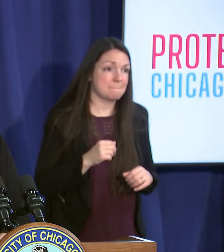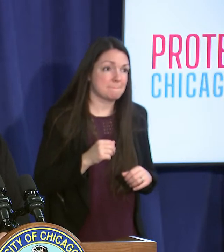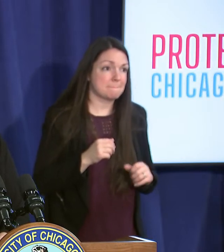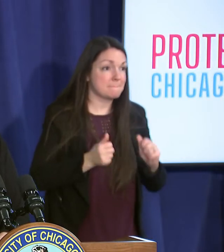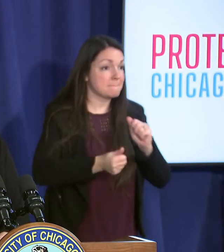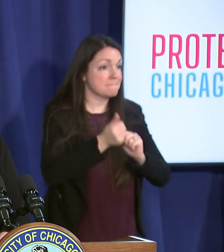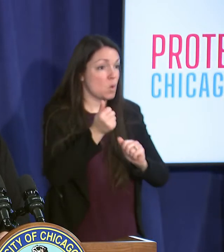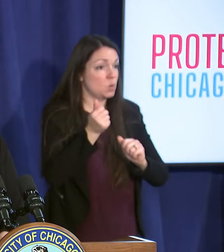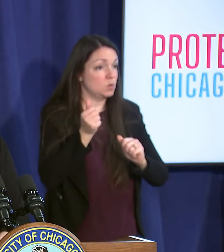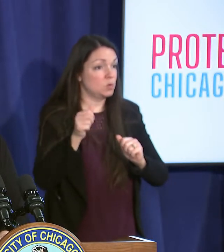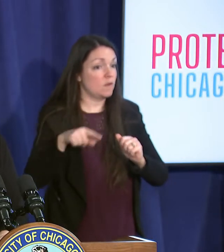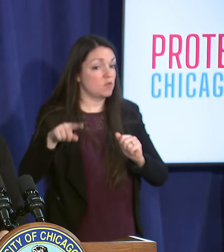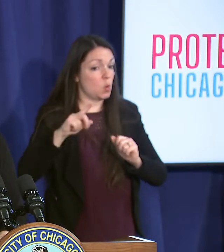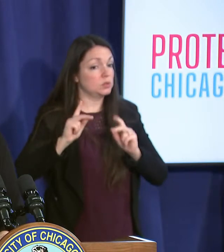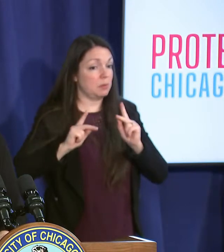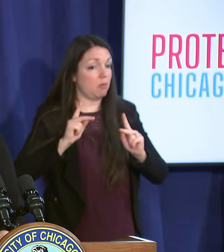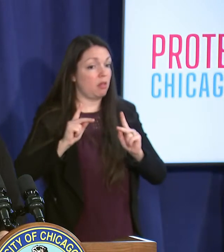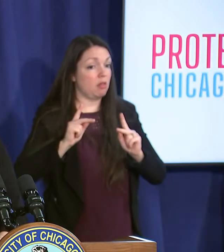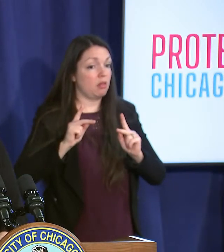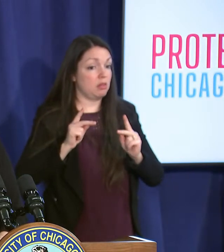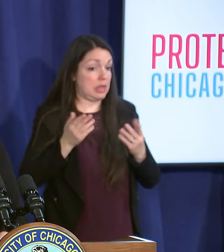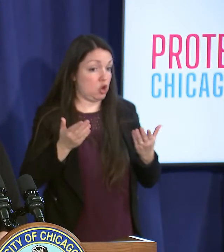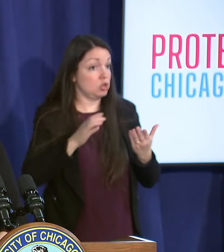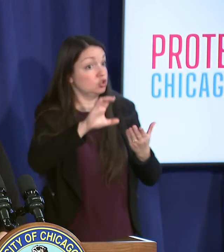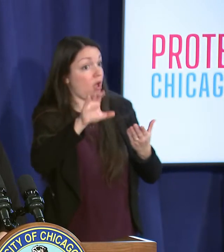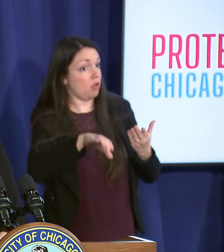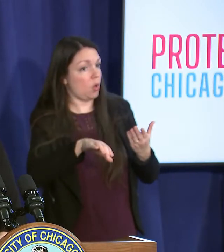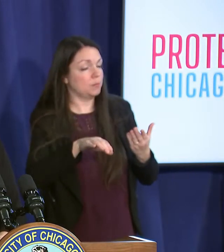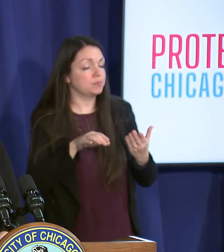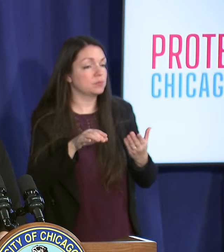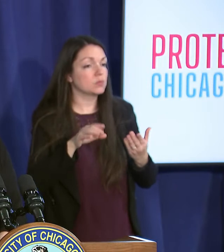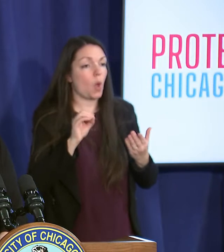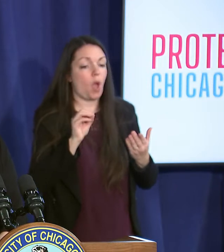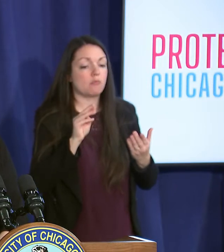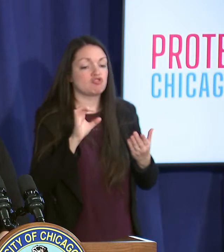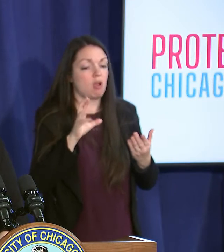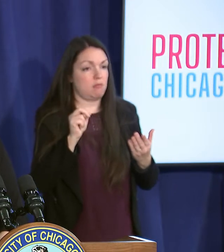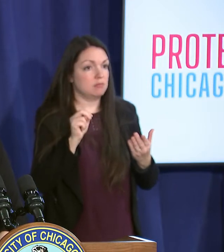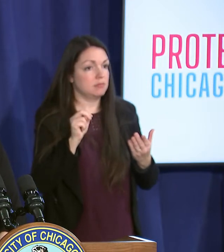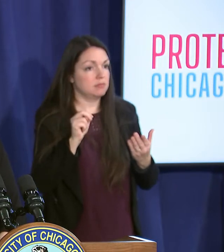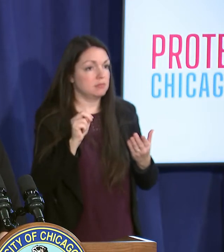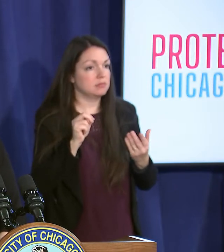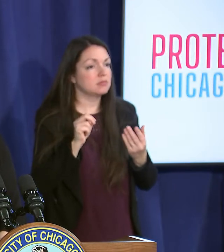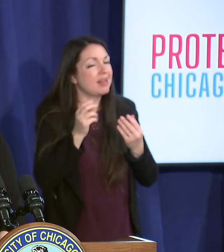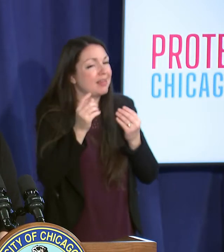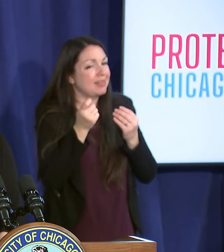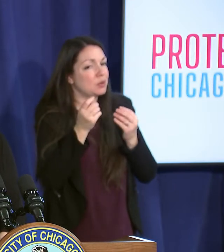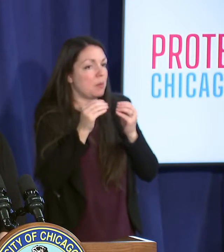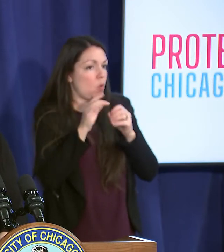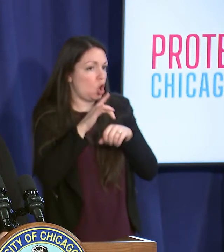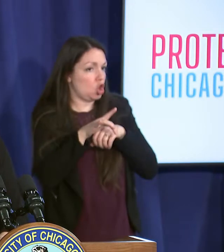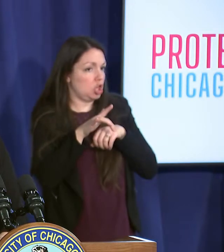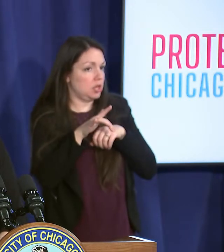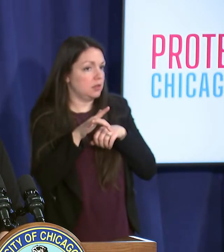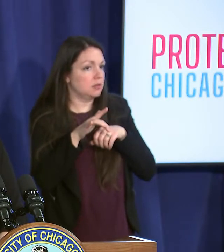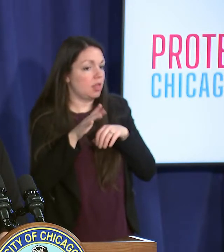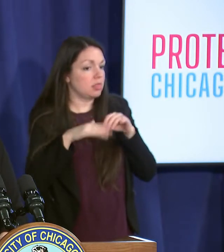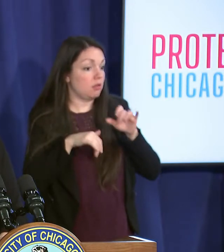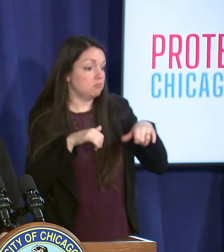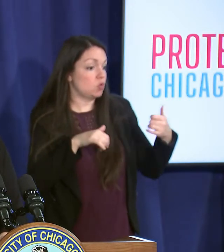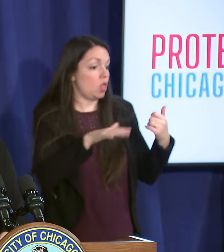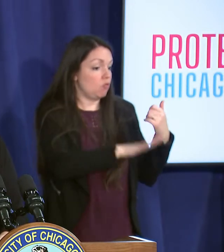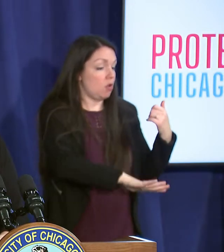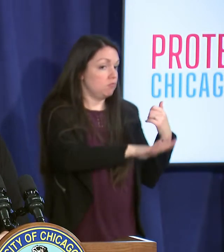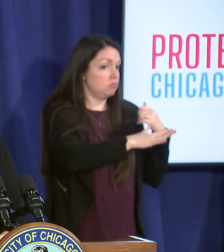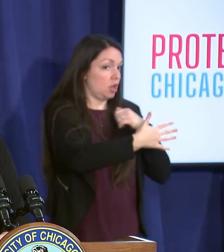Most of those are, I would say here, most of those are Omicron. We were a little earlier than some of the rest of the country, so that may not be true in places that are only just